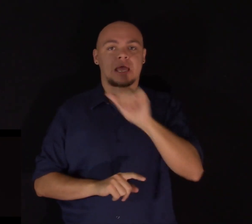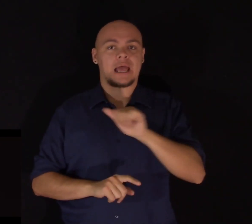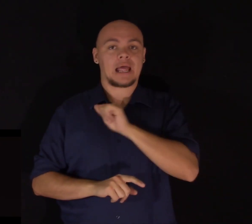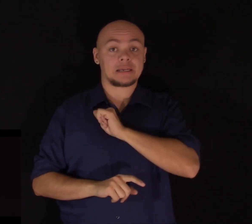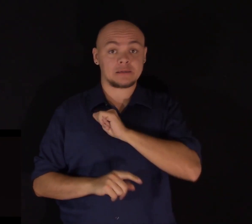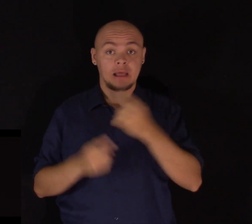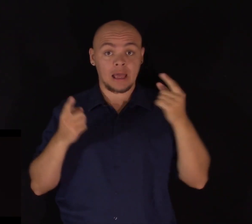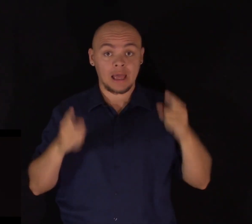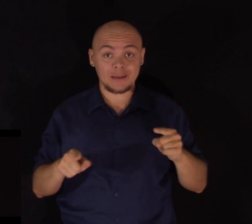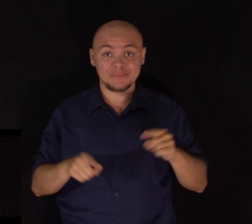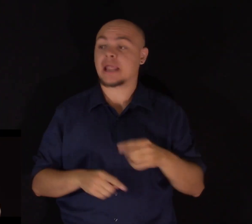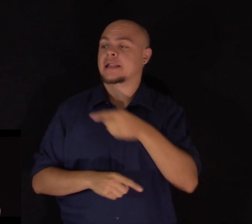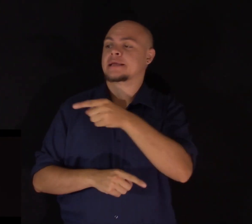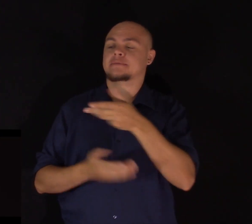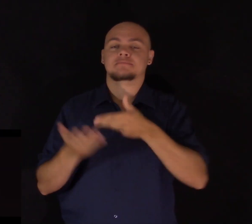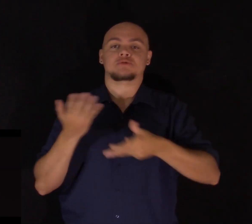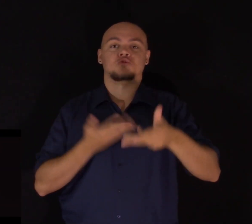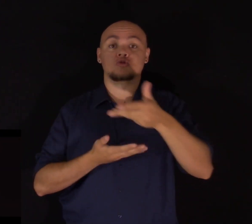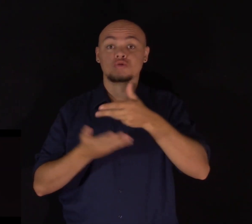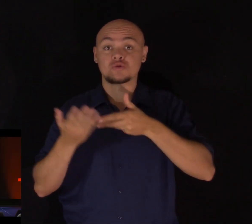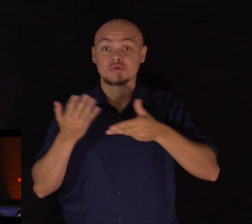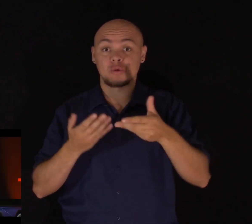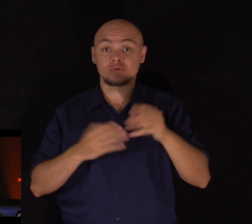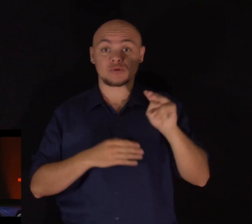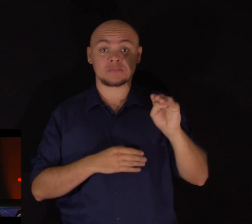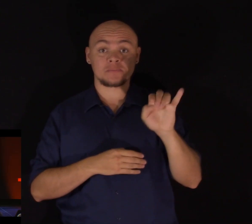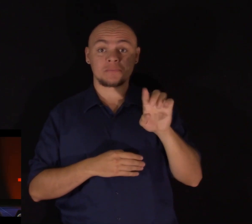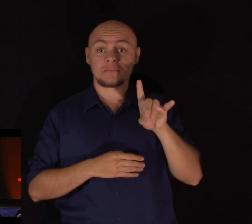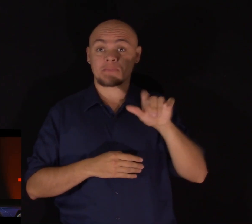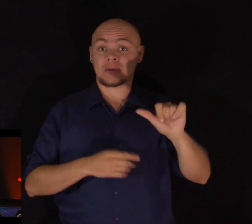a social media superstar.